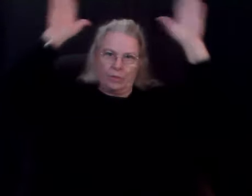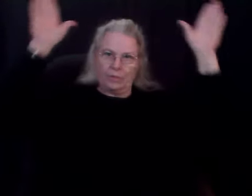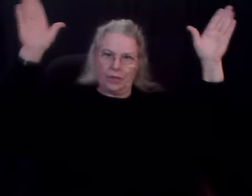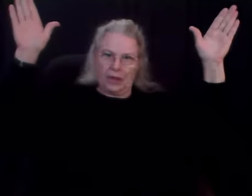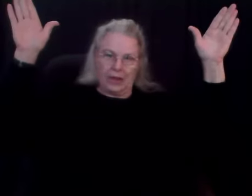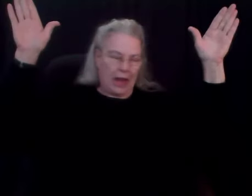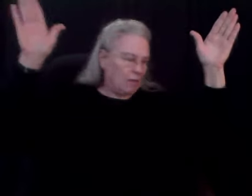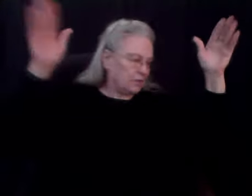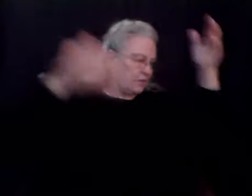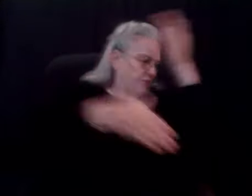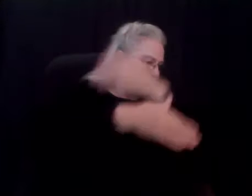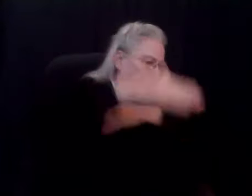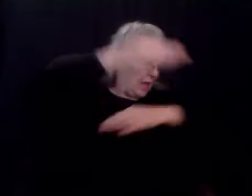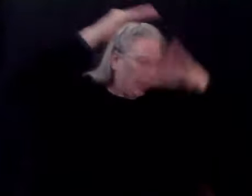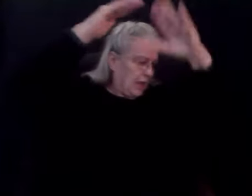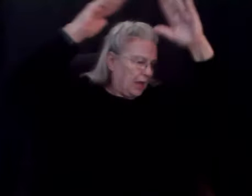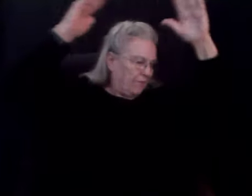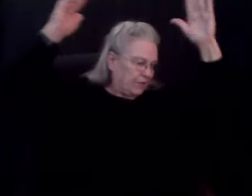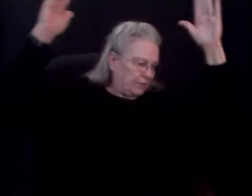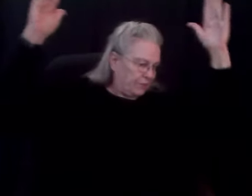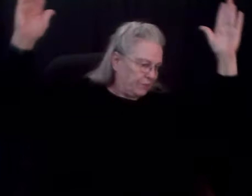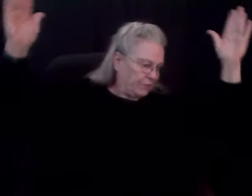and out. Heaven.